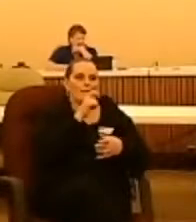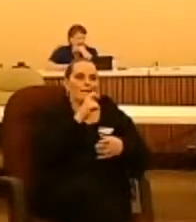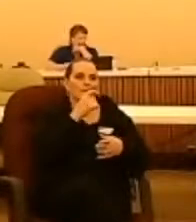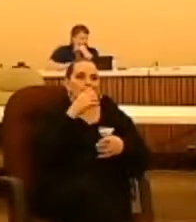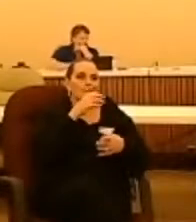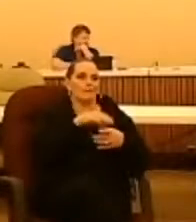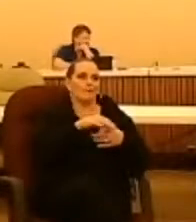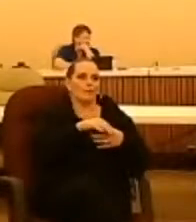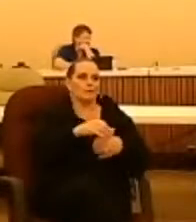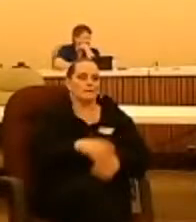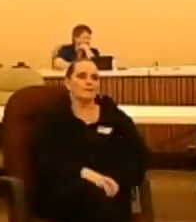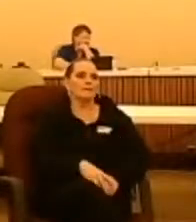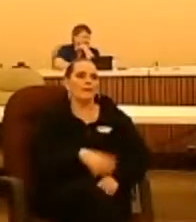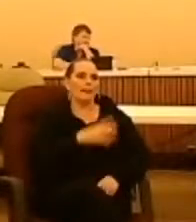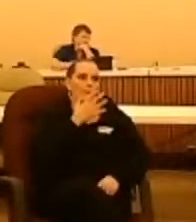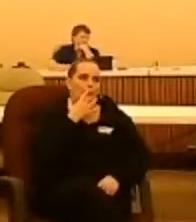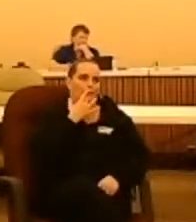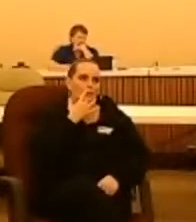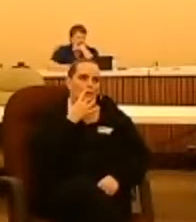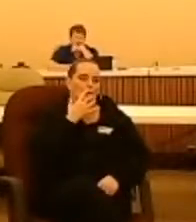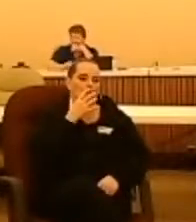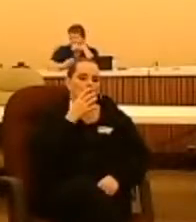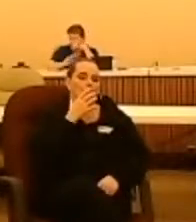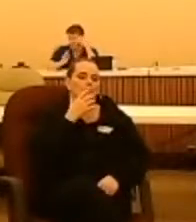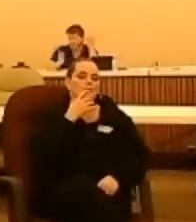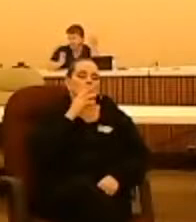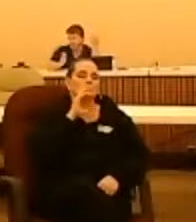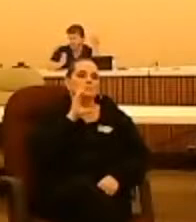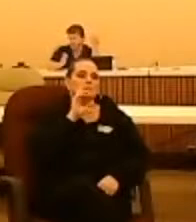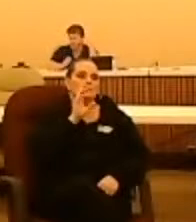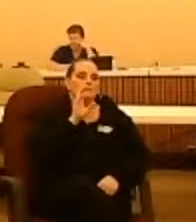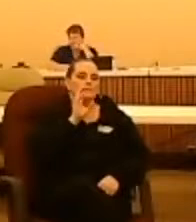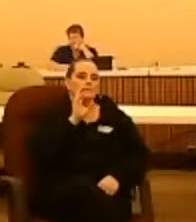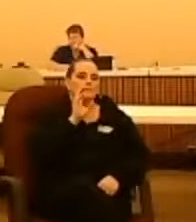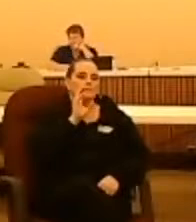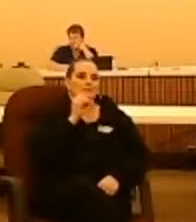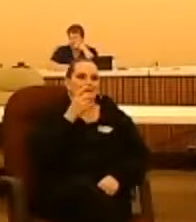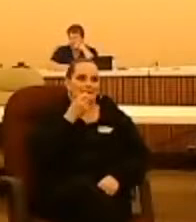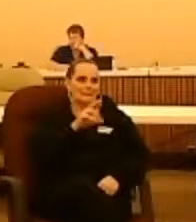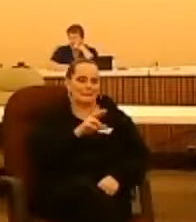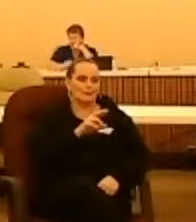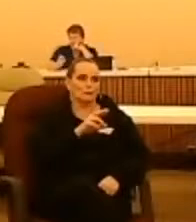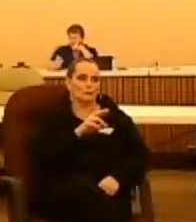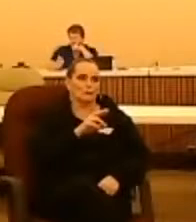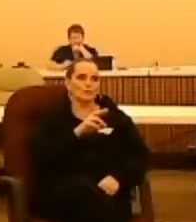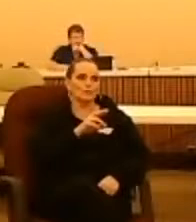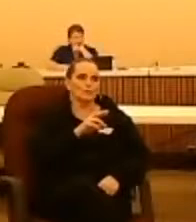seeker mitigation, but it's up to you. And again, you can put forth the motion.